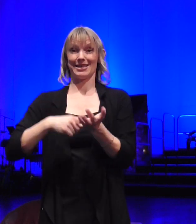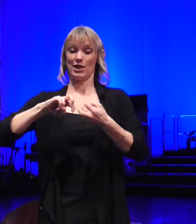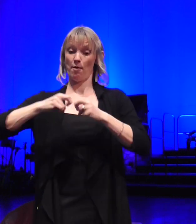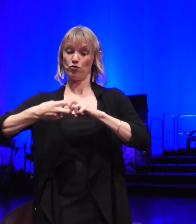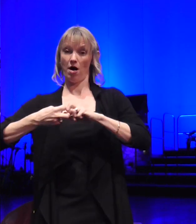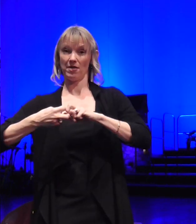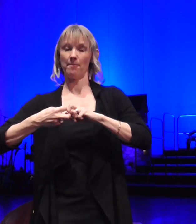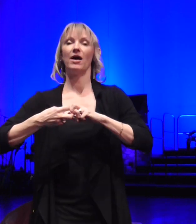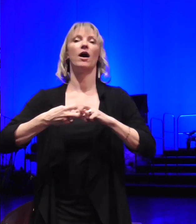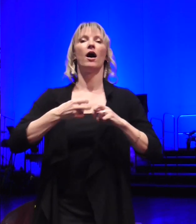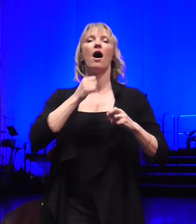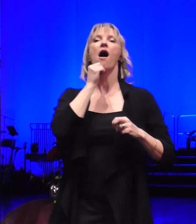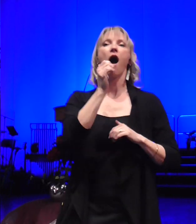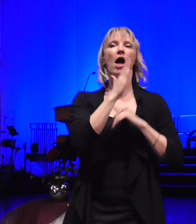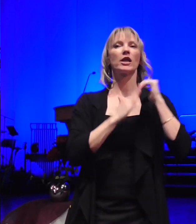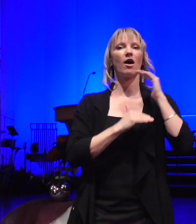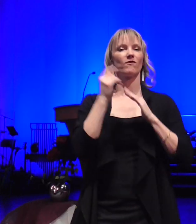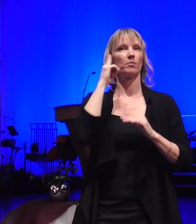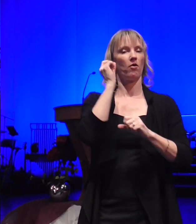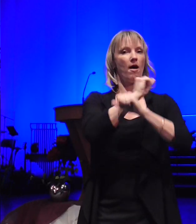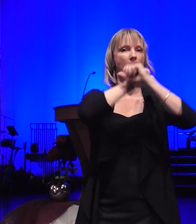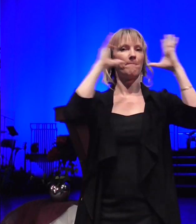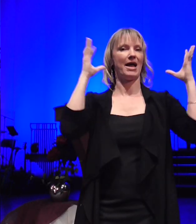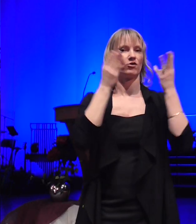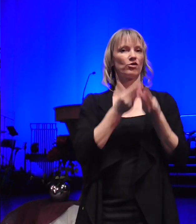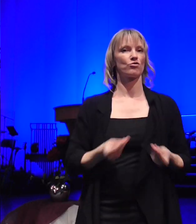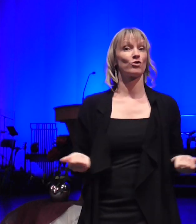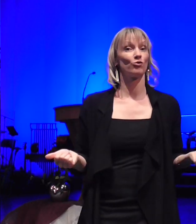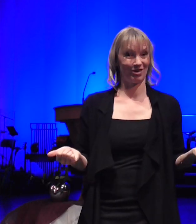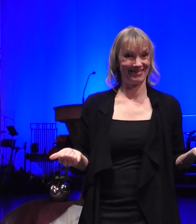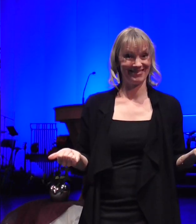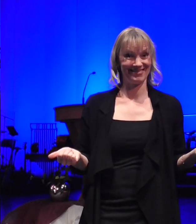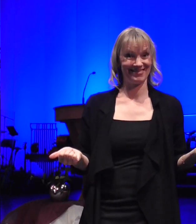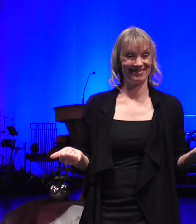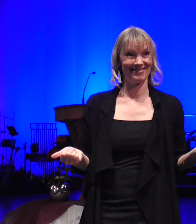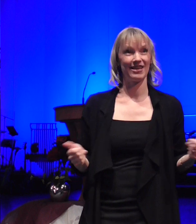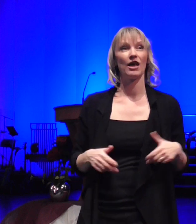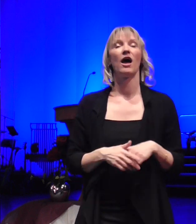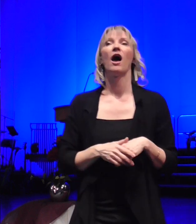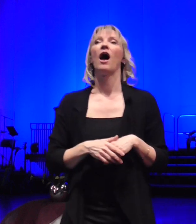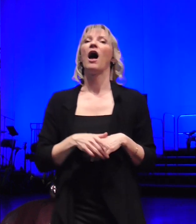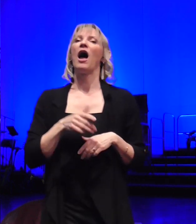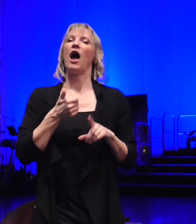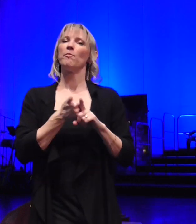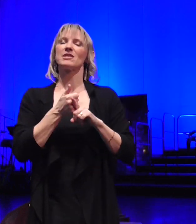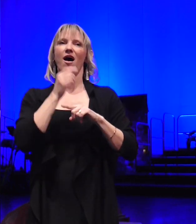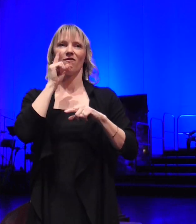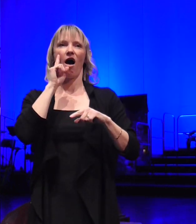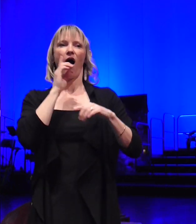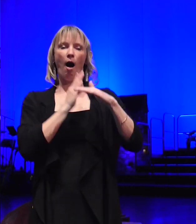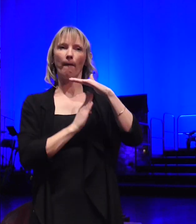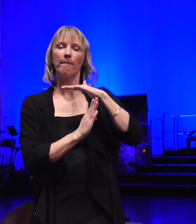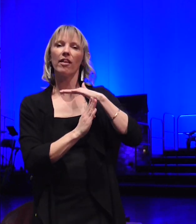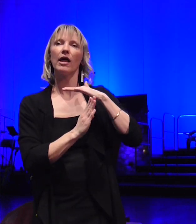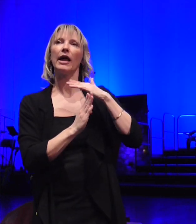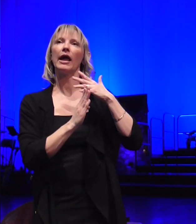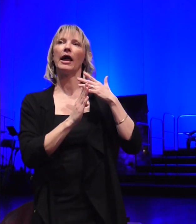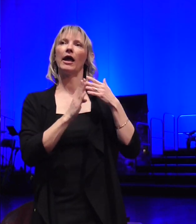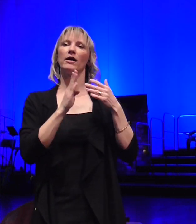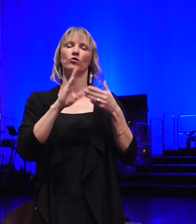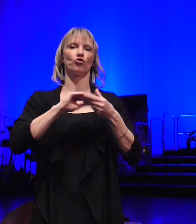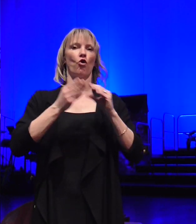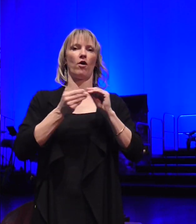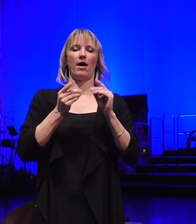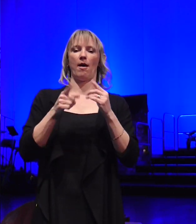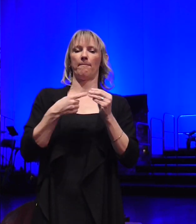and uncomfortable with imagining solutions. And he humbly tells the story of himself. He's